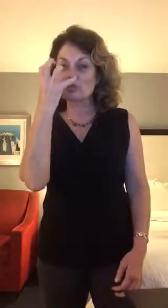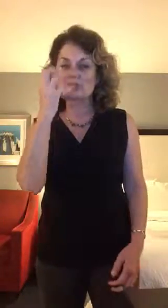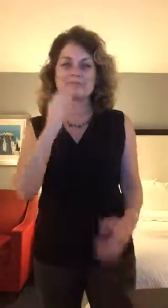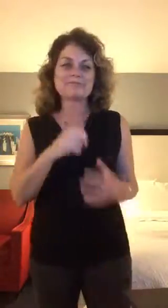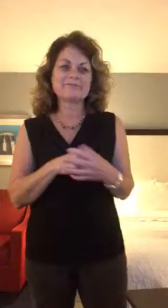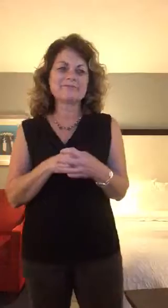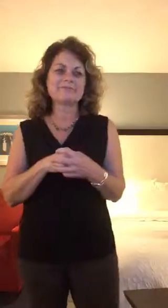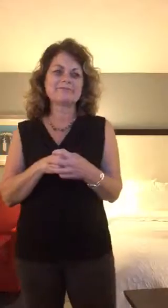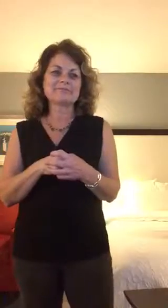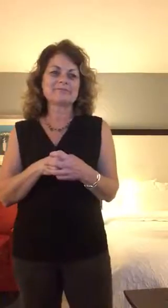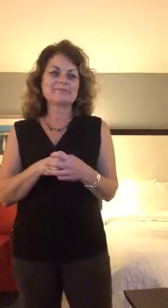Grouch.